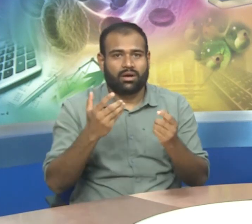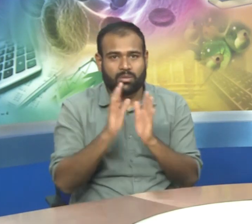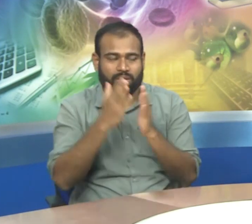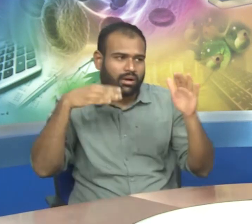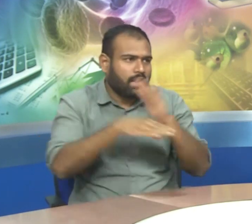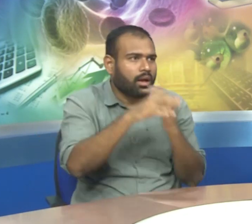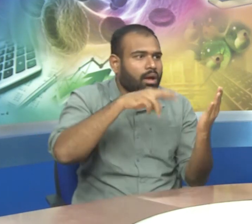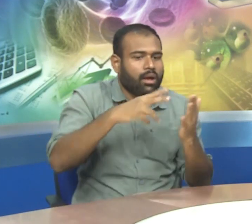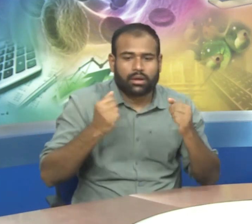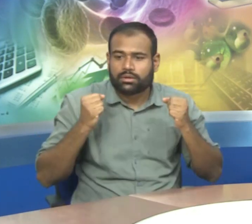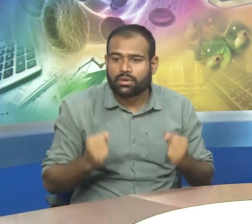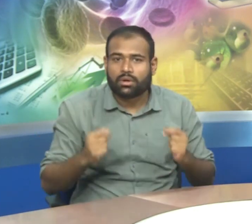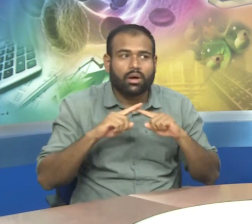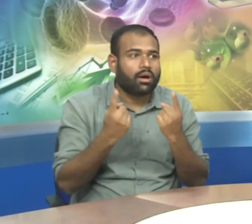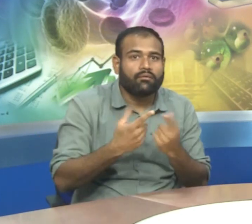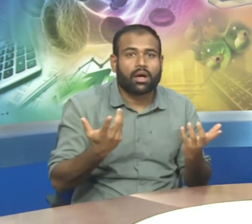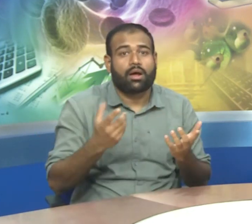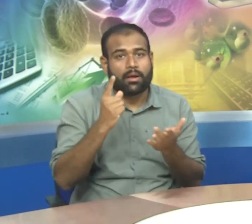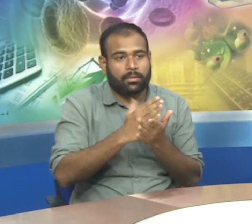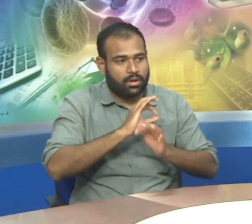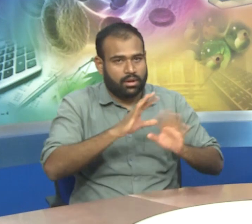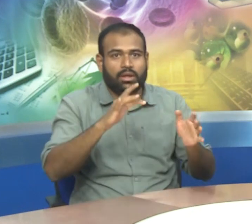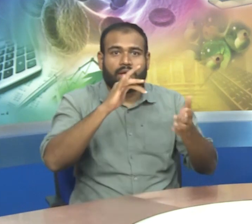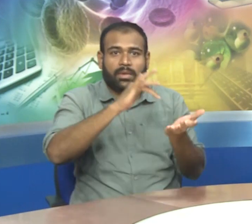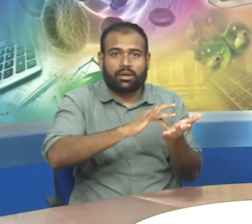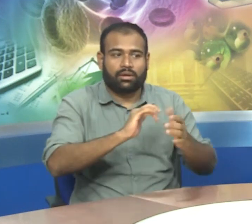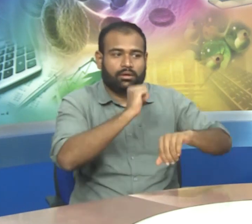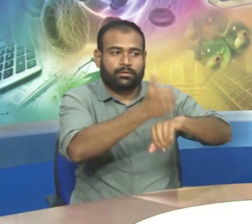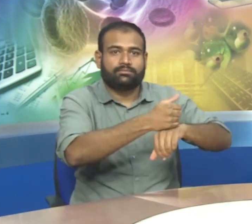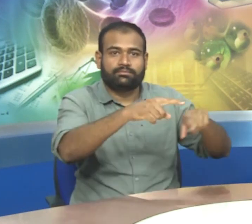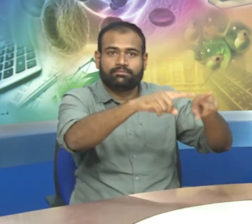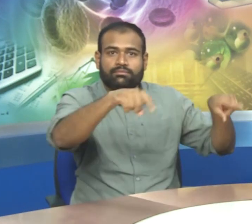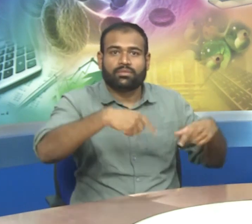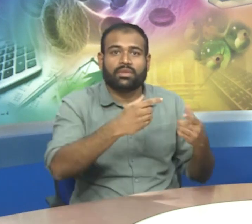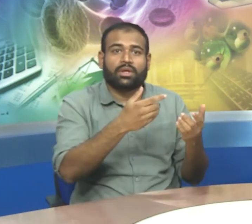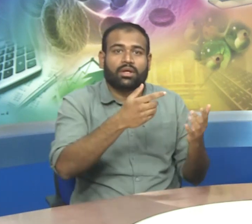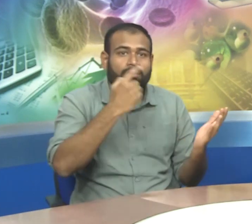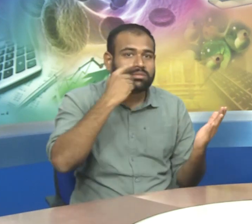Also, reading rooms for general reading and periodical reading,